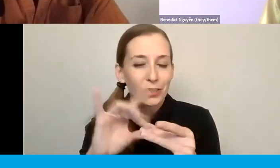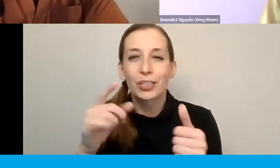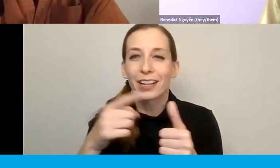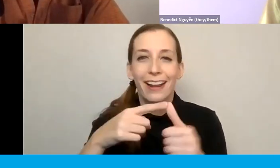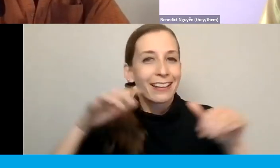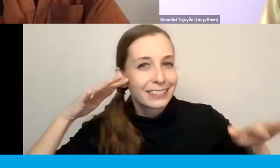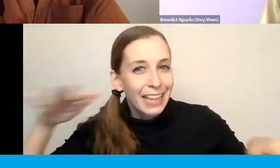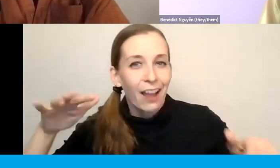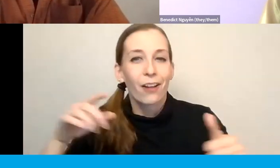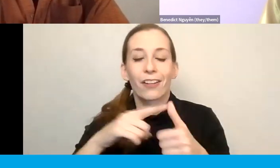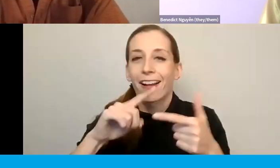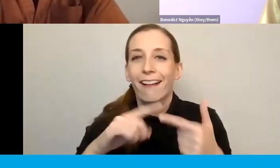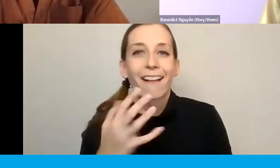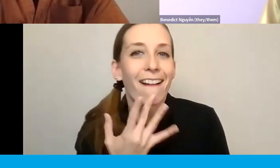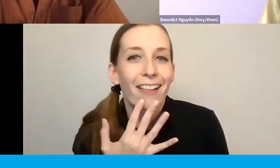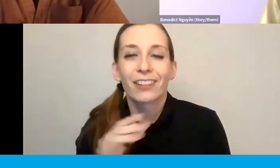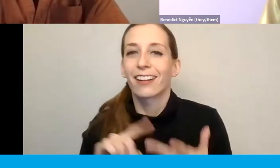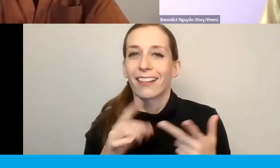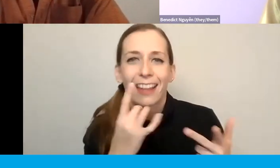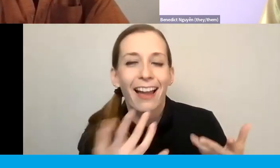just attempts to